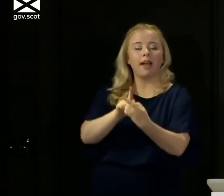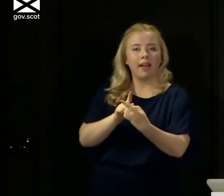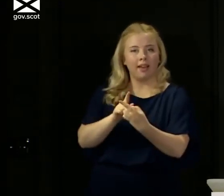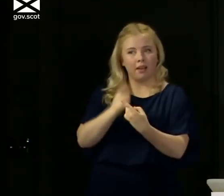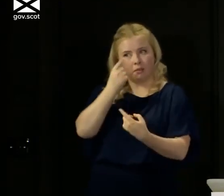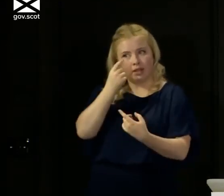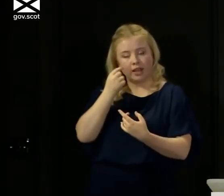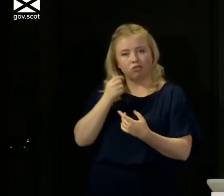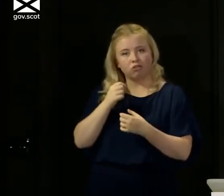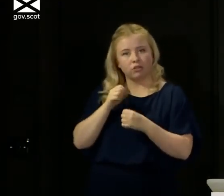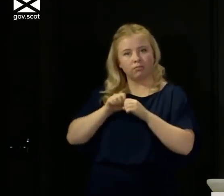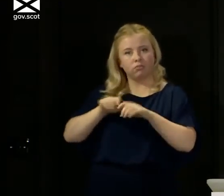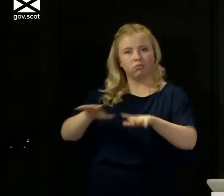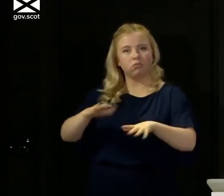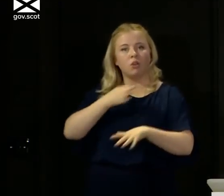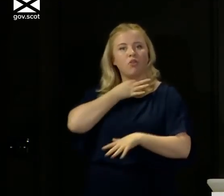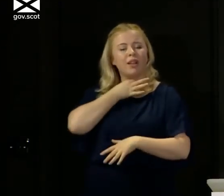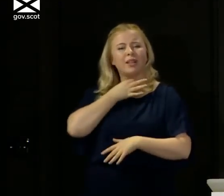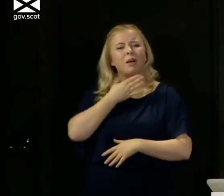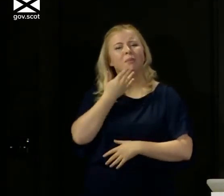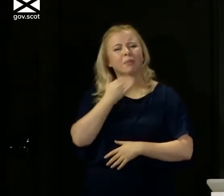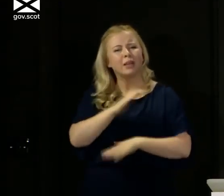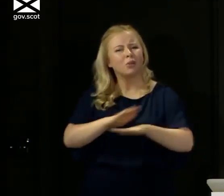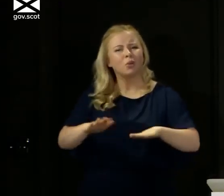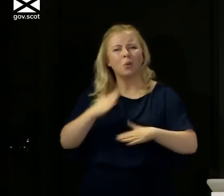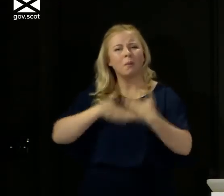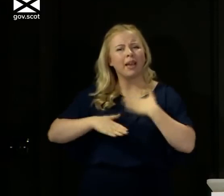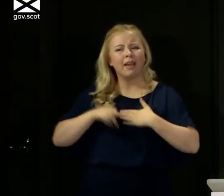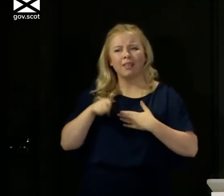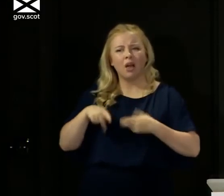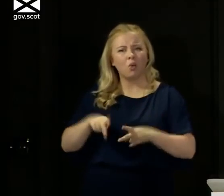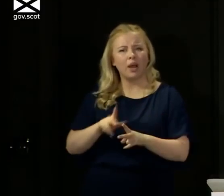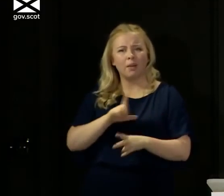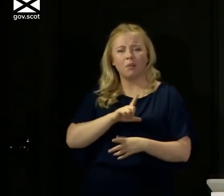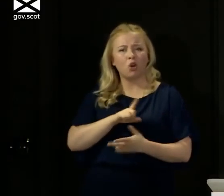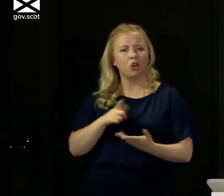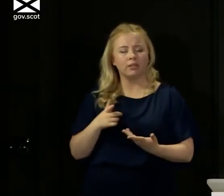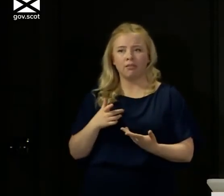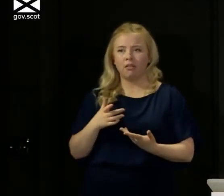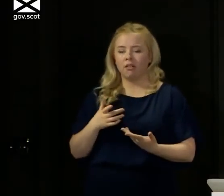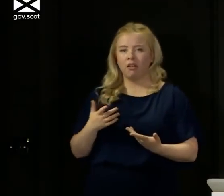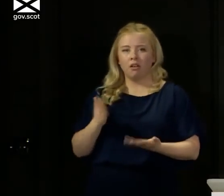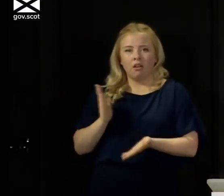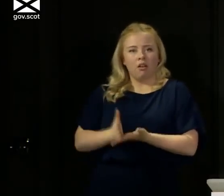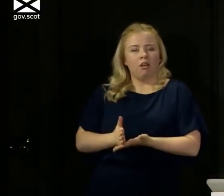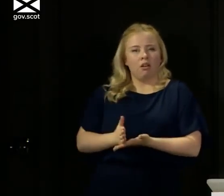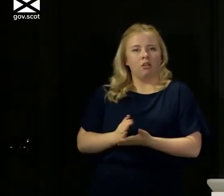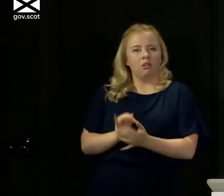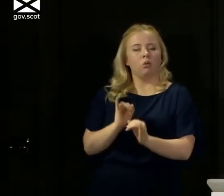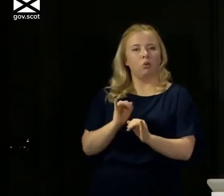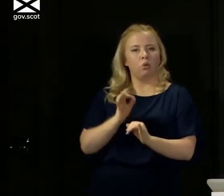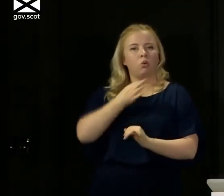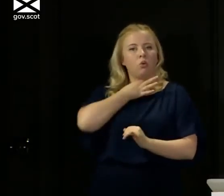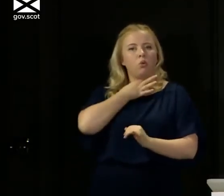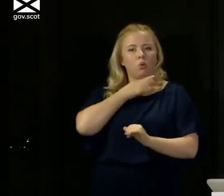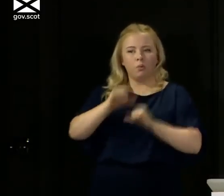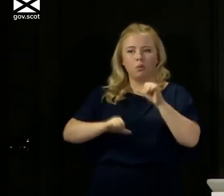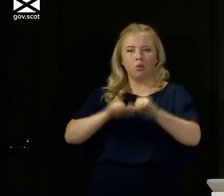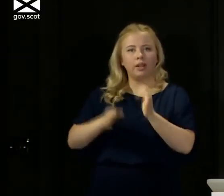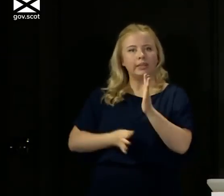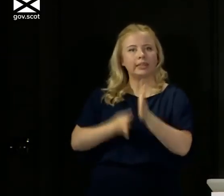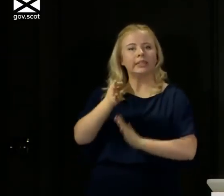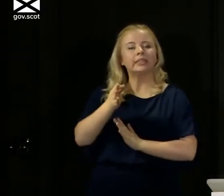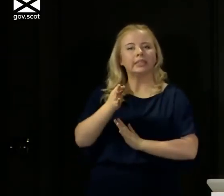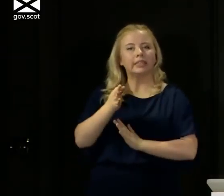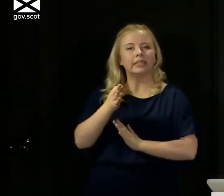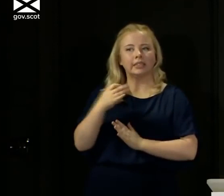contact with. So don't behave in that way, because it is really threatening the progress that all of us collectively together have